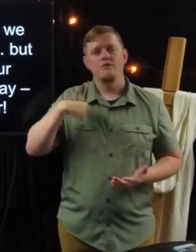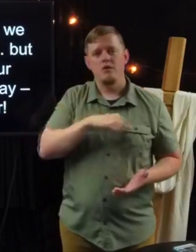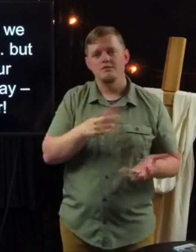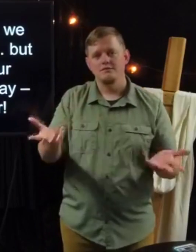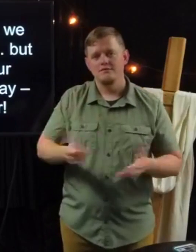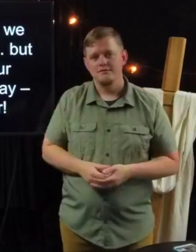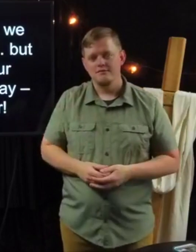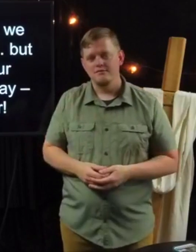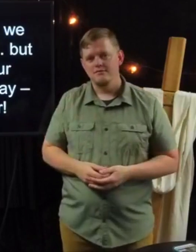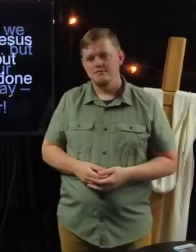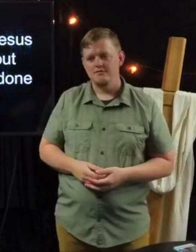So the question for us is,